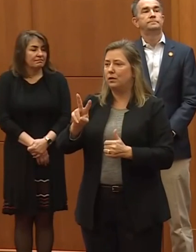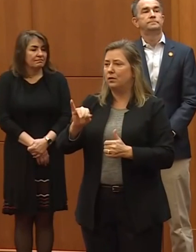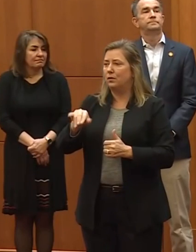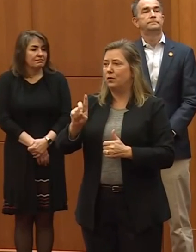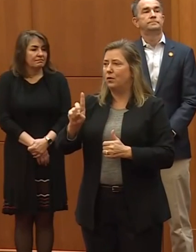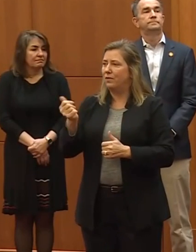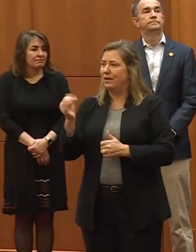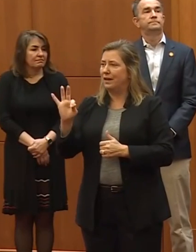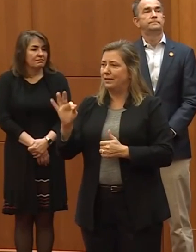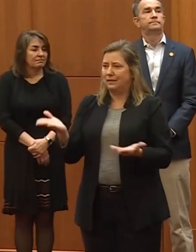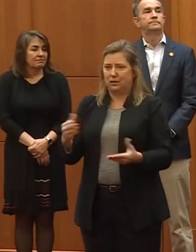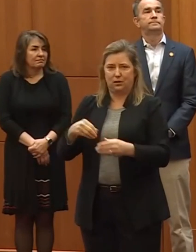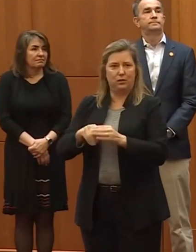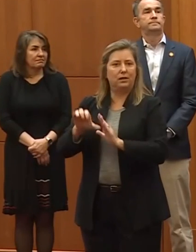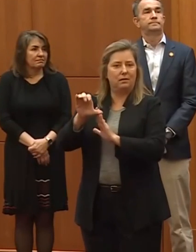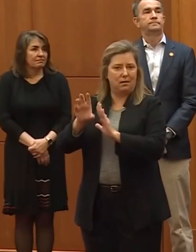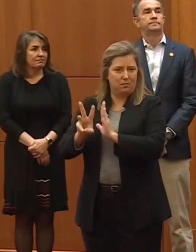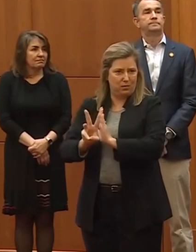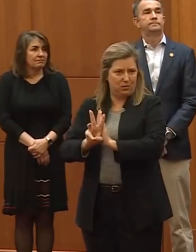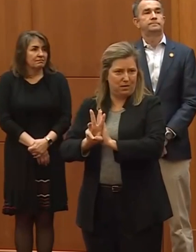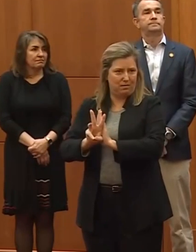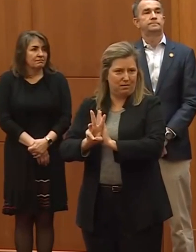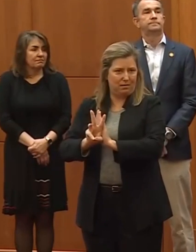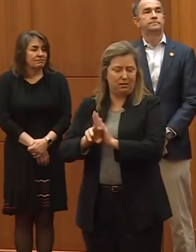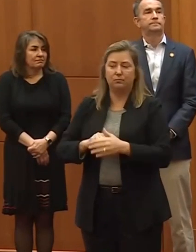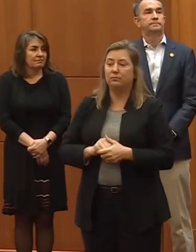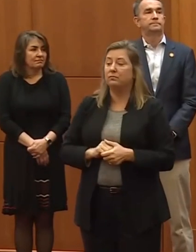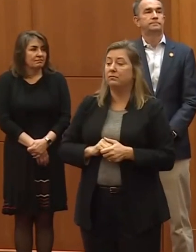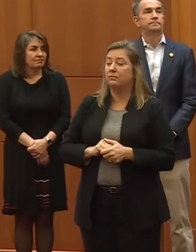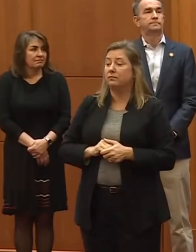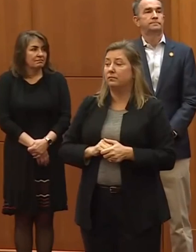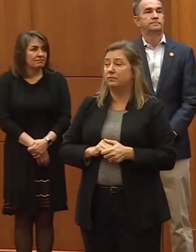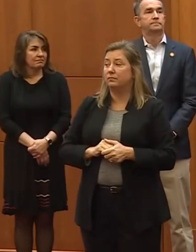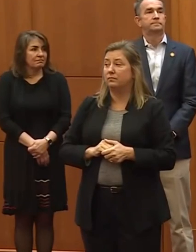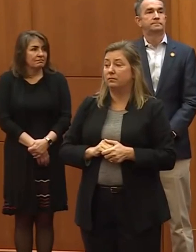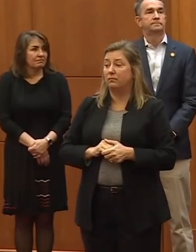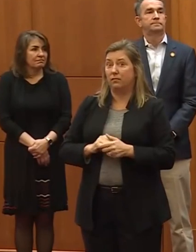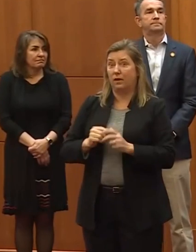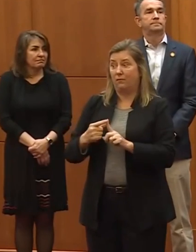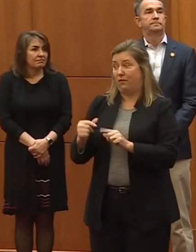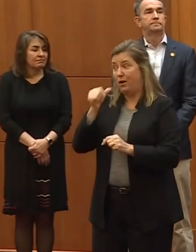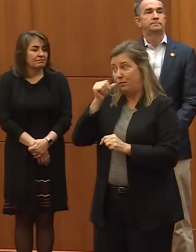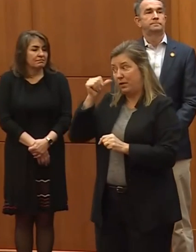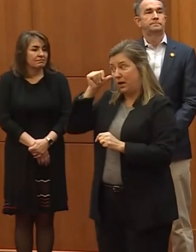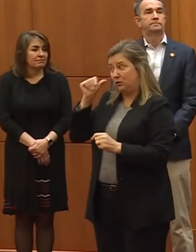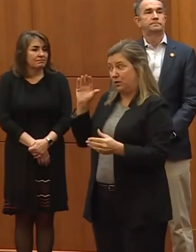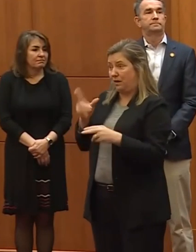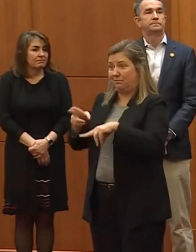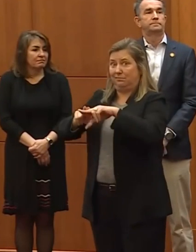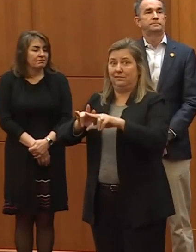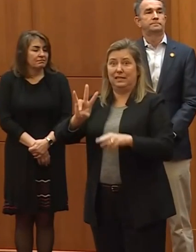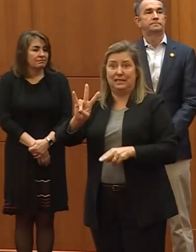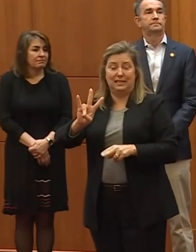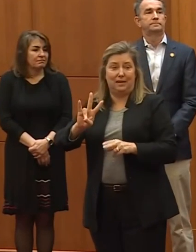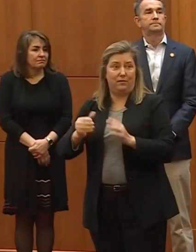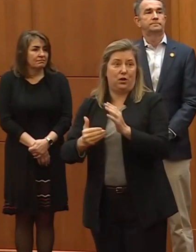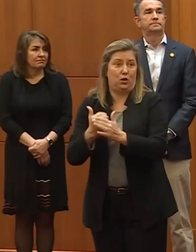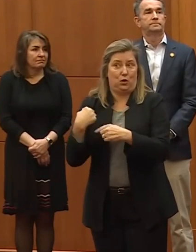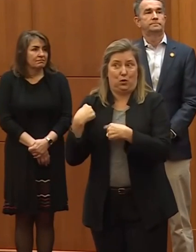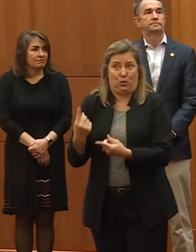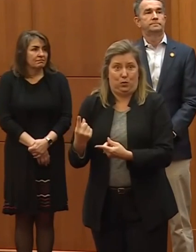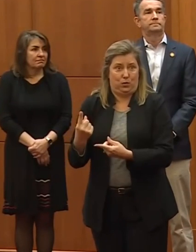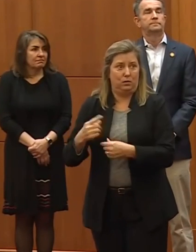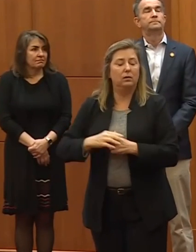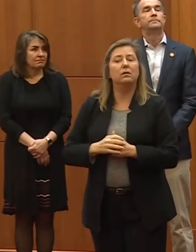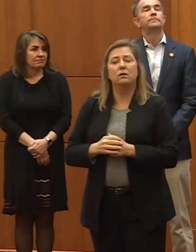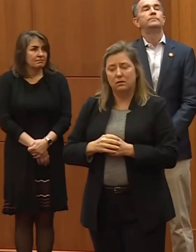the Commonwealth. Since yesterday, that's an additional 7 new cases.